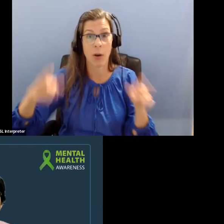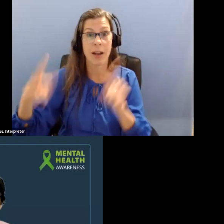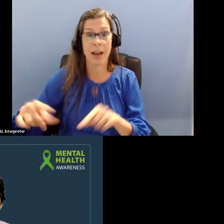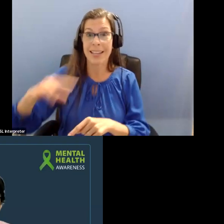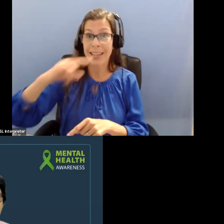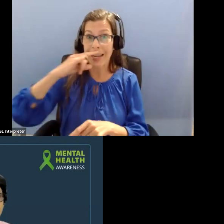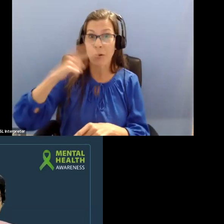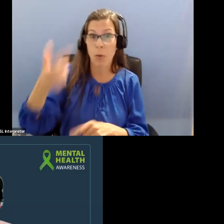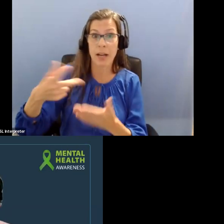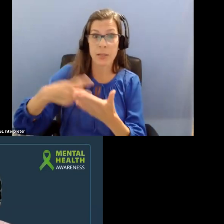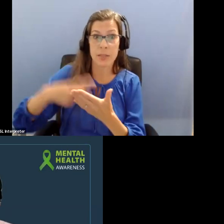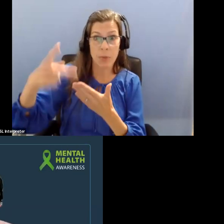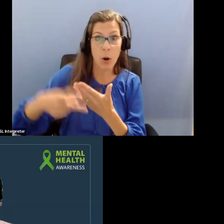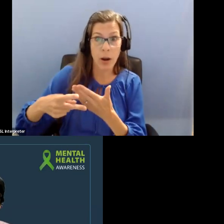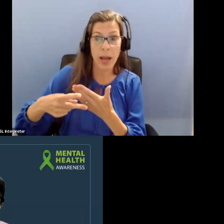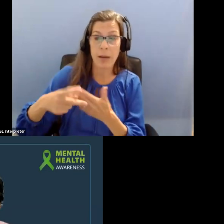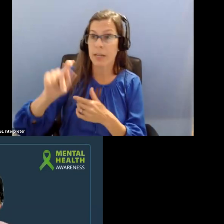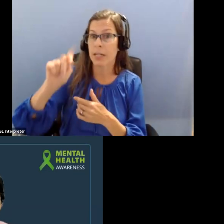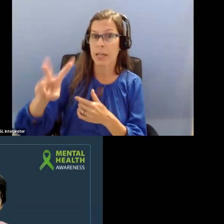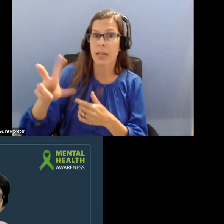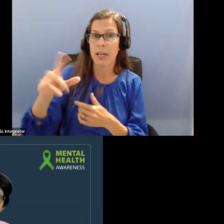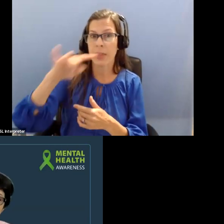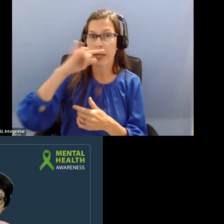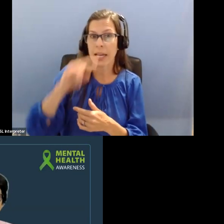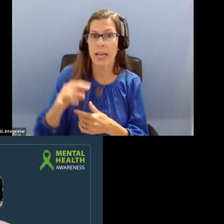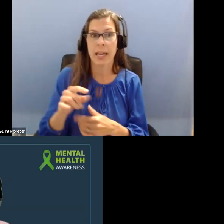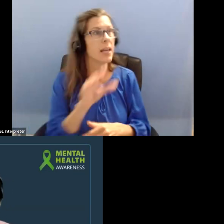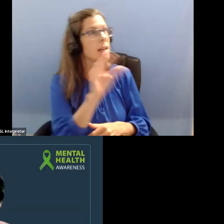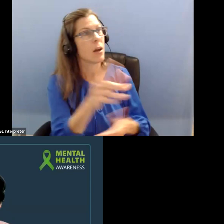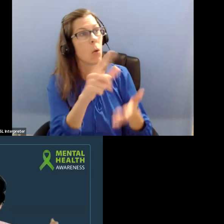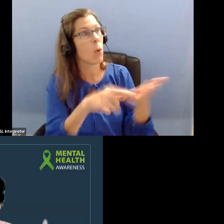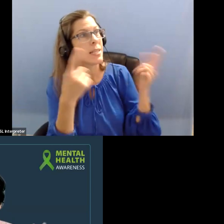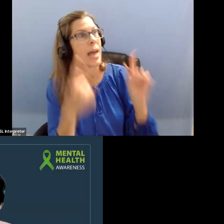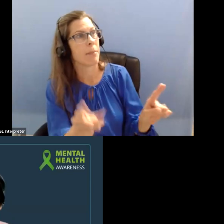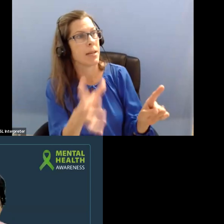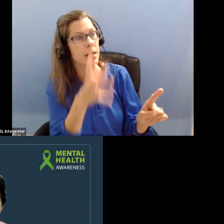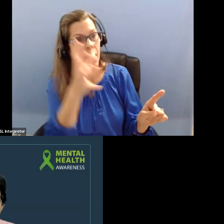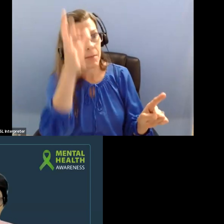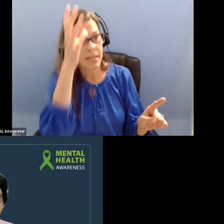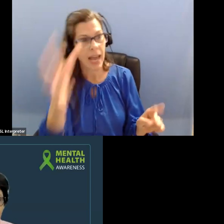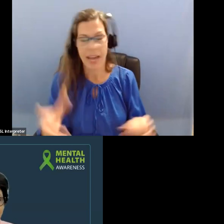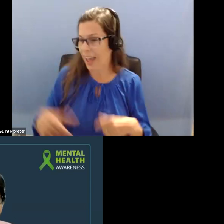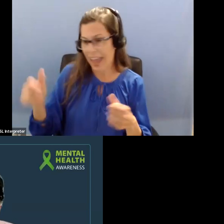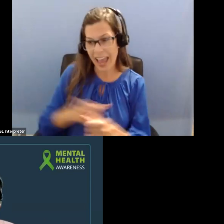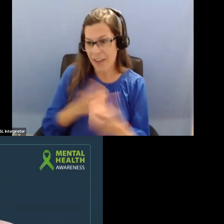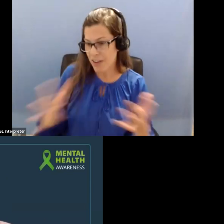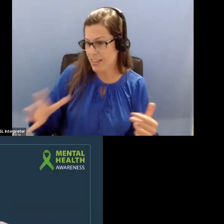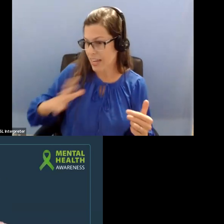and the kids go up to a parent and go, what's happening? And the parent goes, nothing, everything's fine. And I'm like,